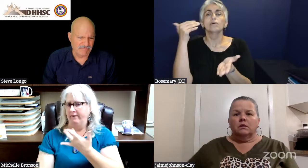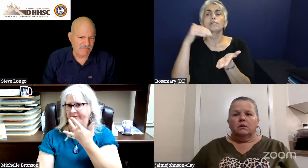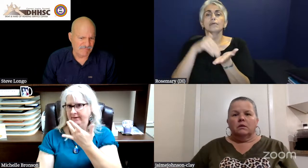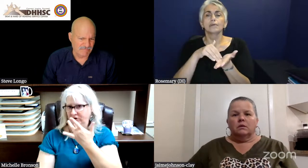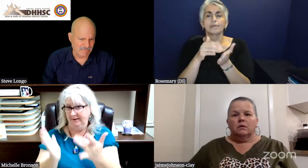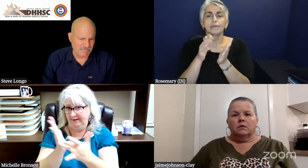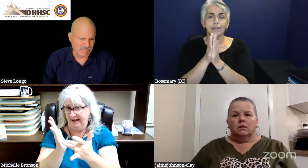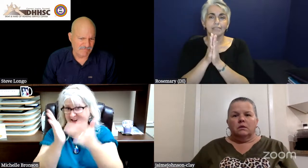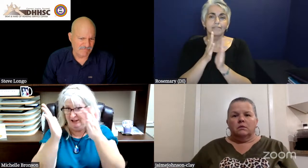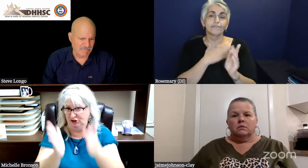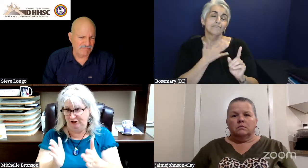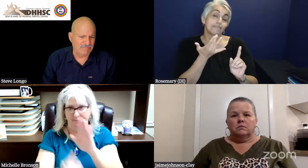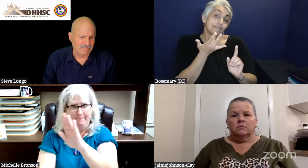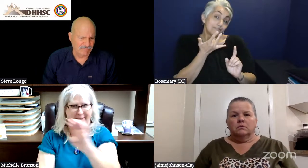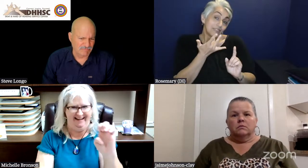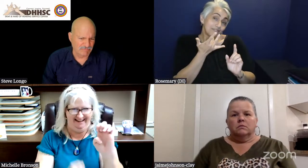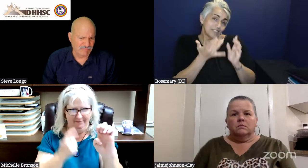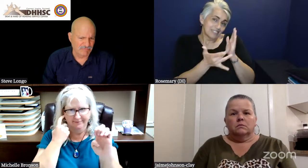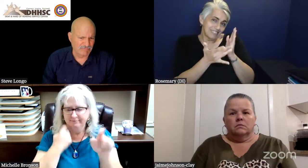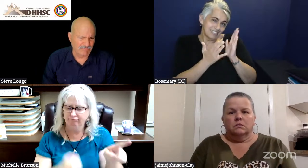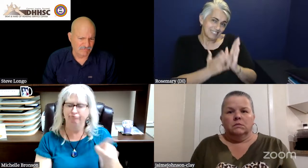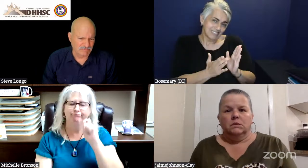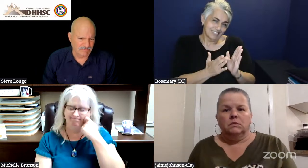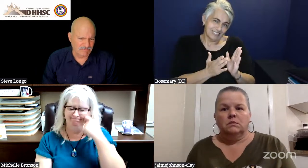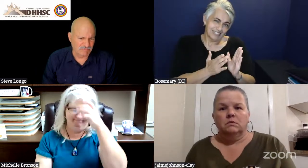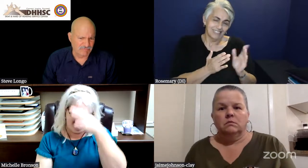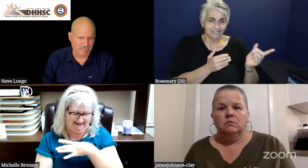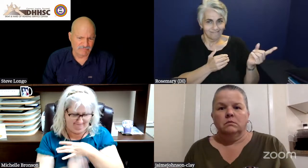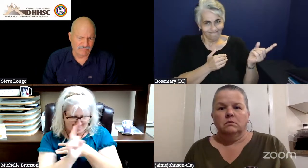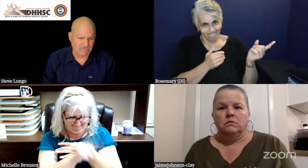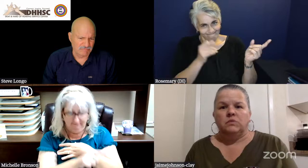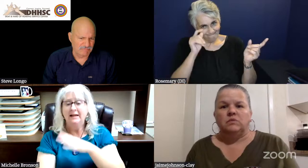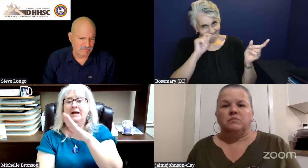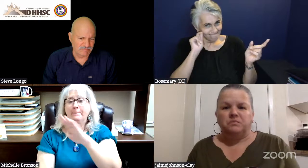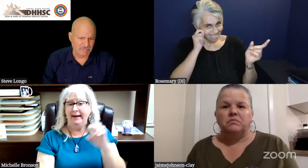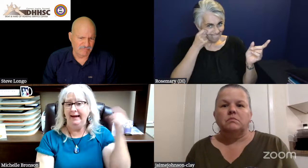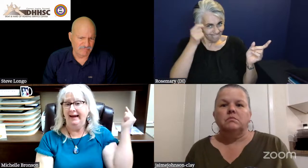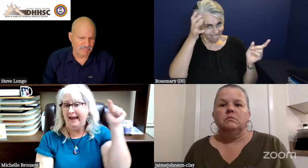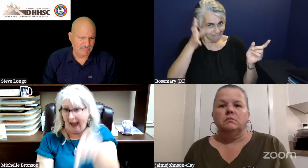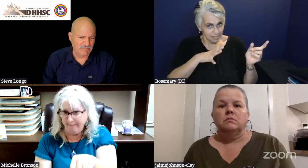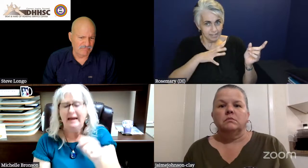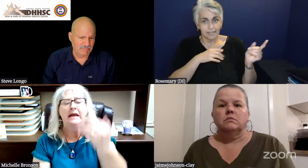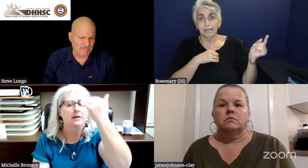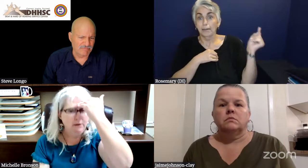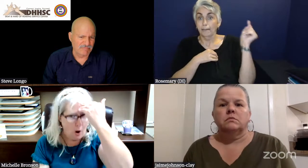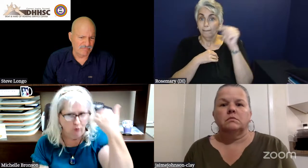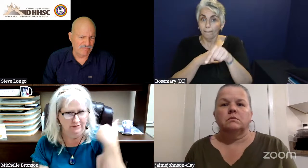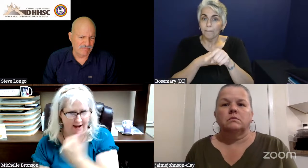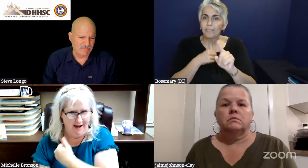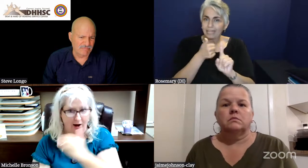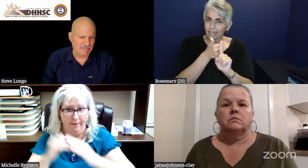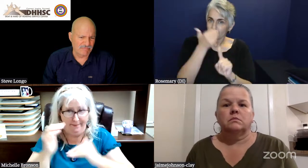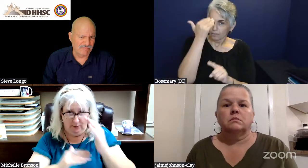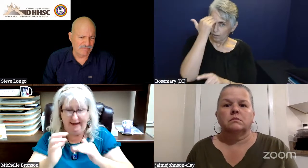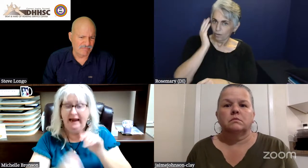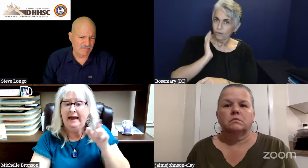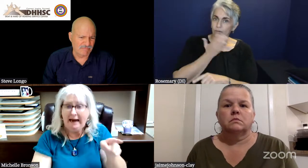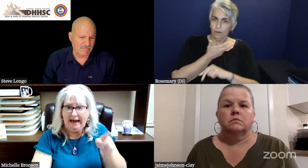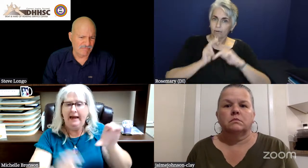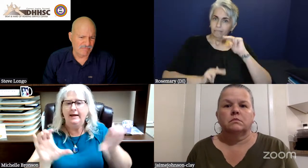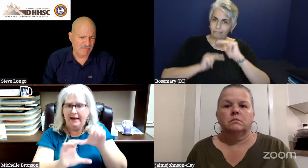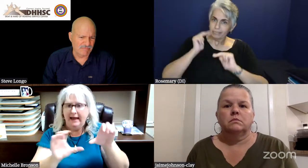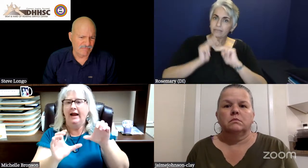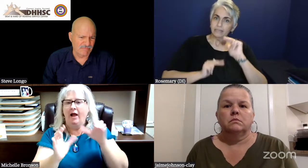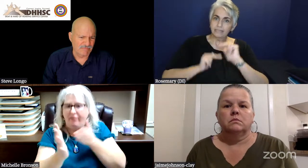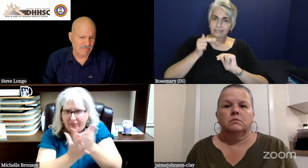my office. So I asked my favorite technician to come out, a really cool guy,